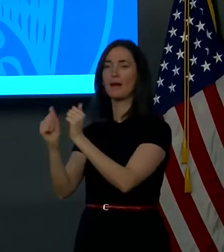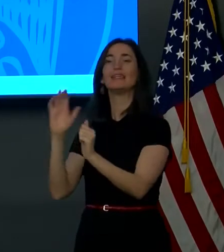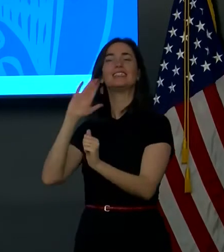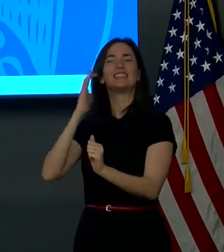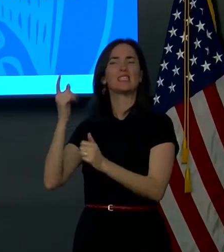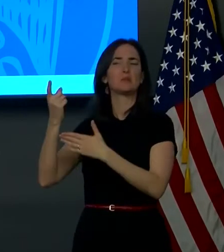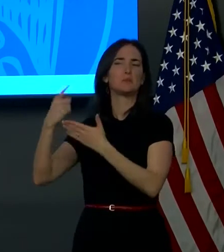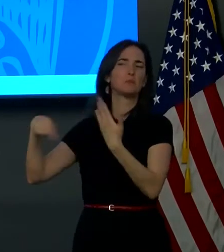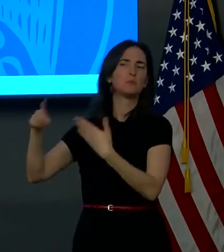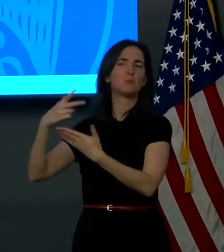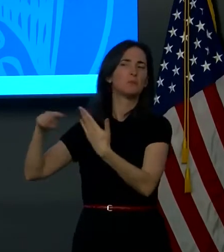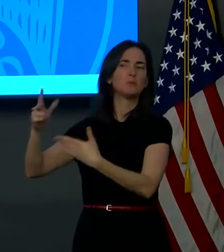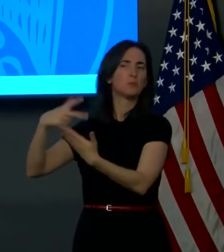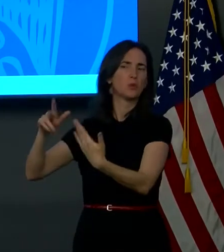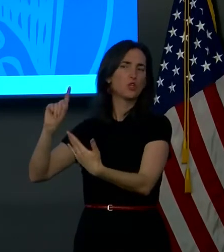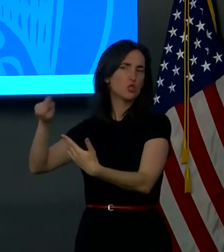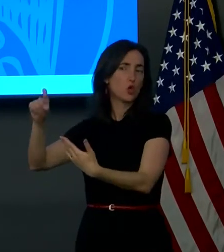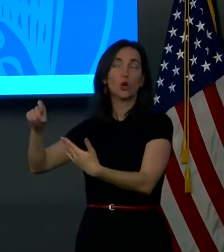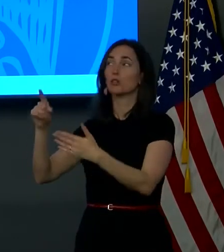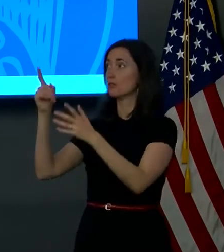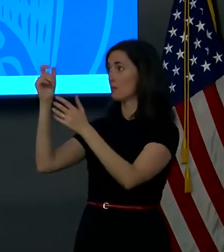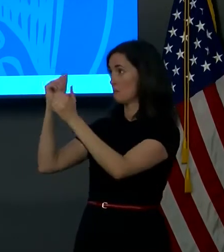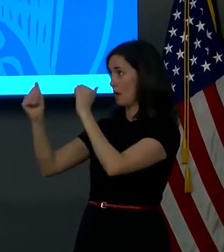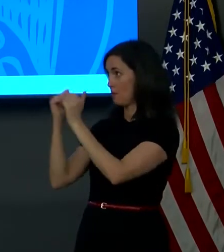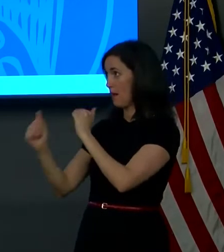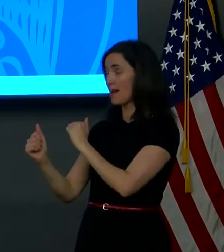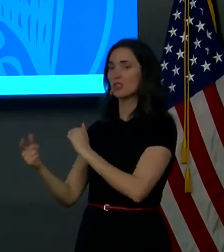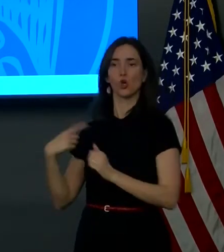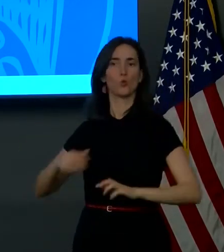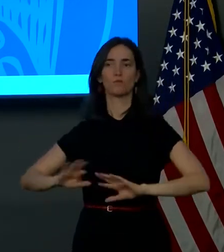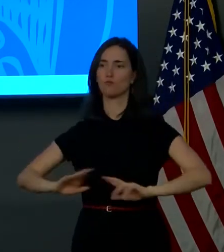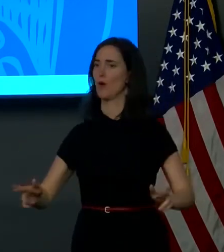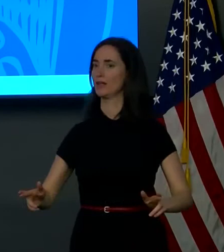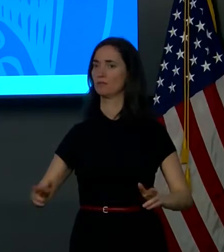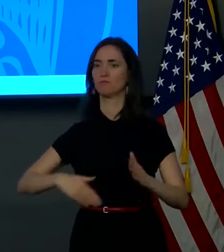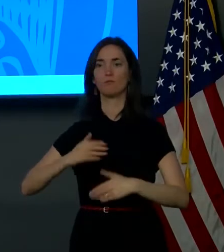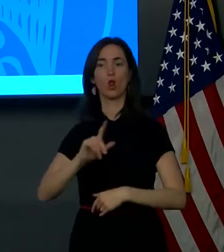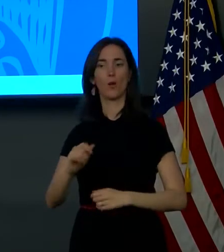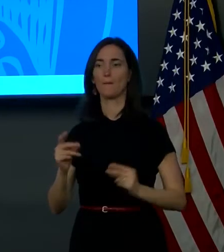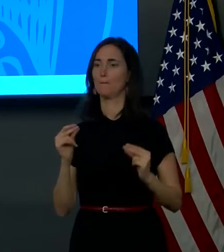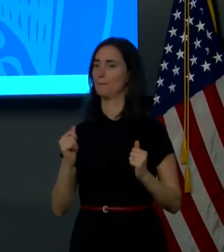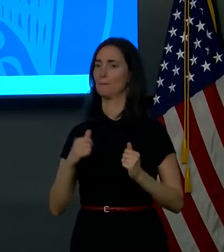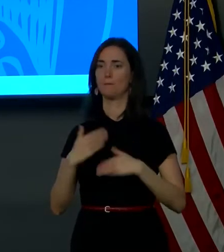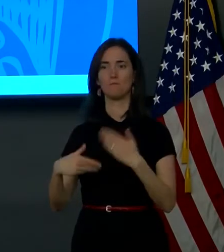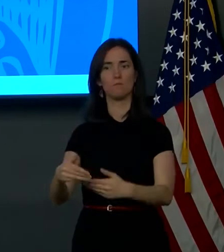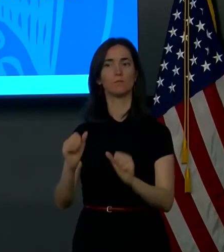next few weeks, we will be ready to roll with those booster shots in Louisiana immediately.